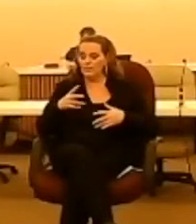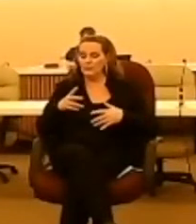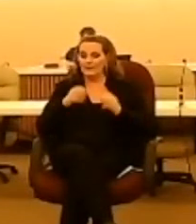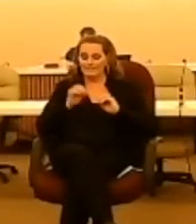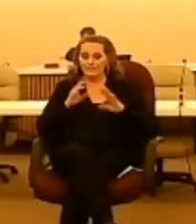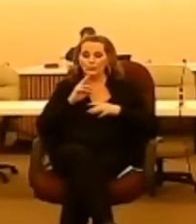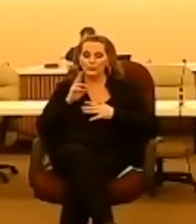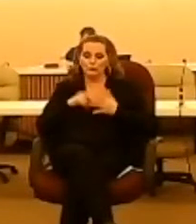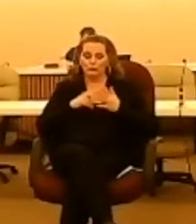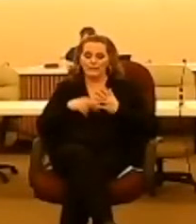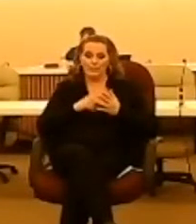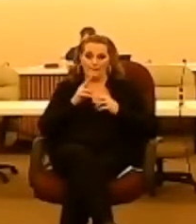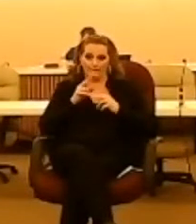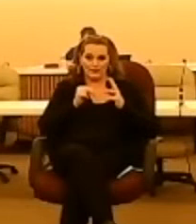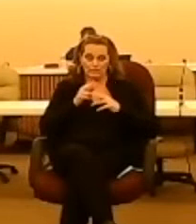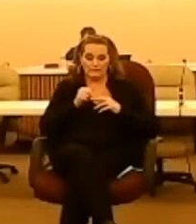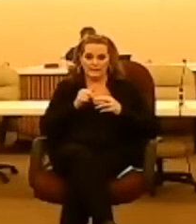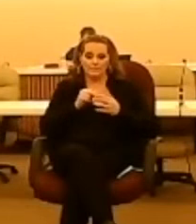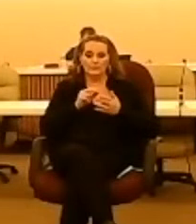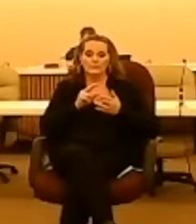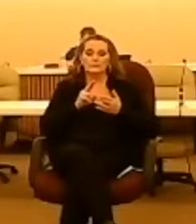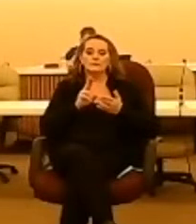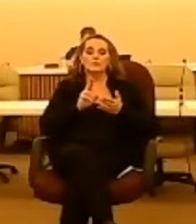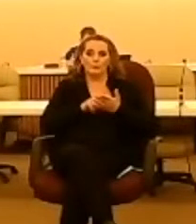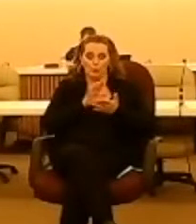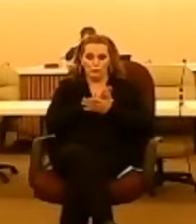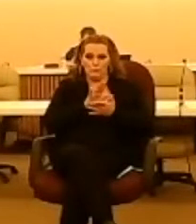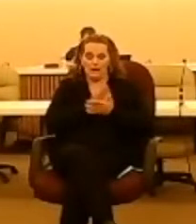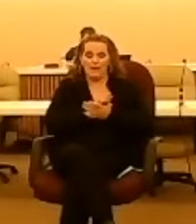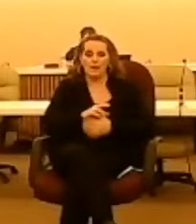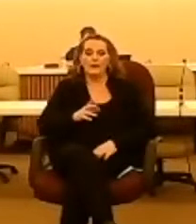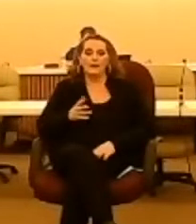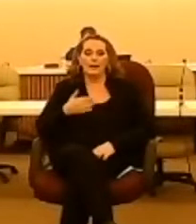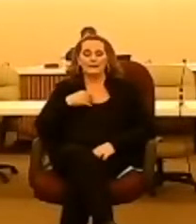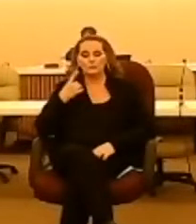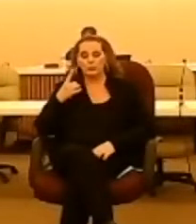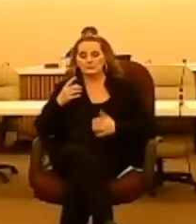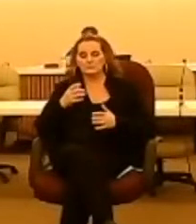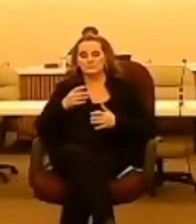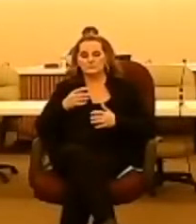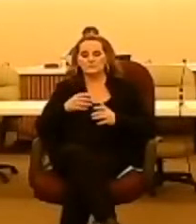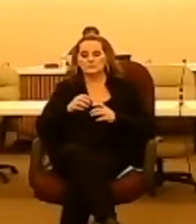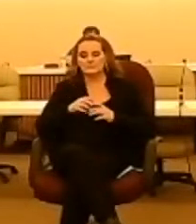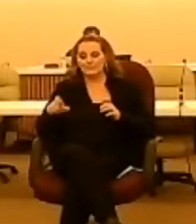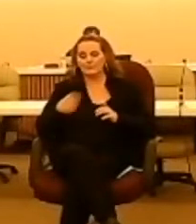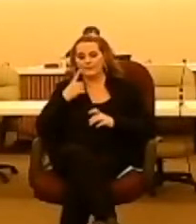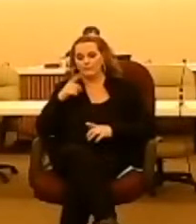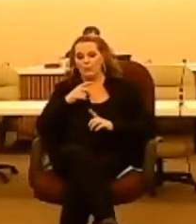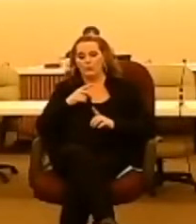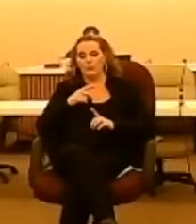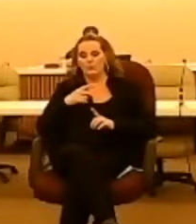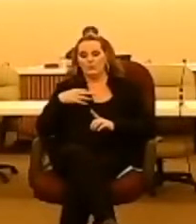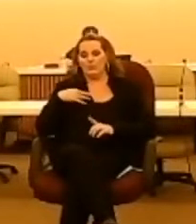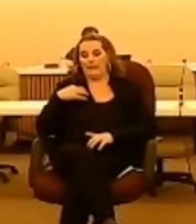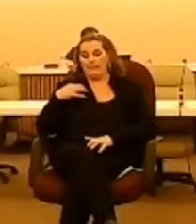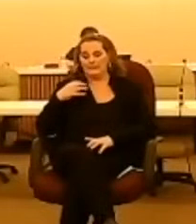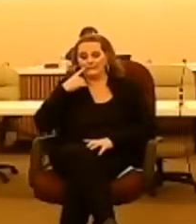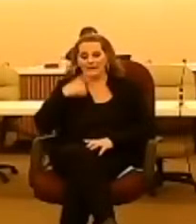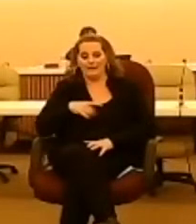building permit. It does have a separate thing for the applicant and the owner of the